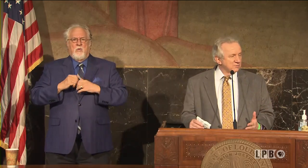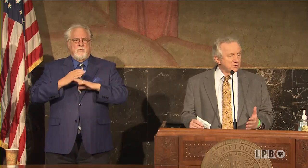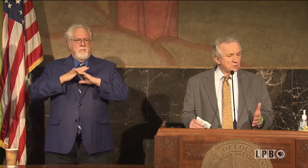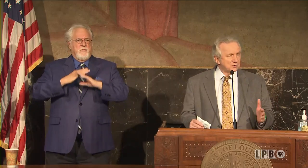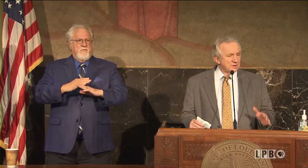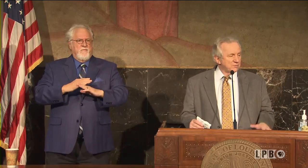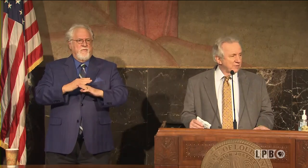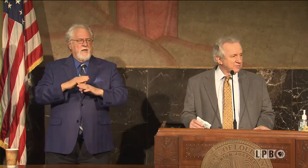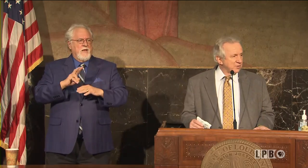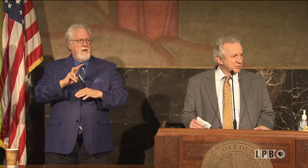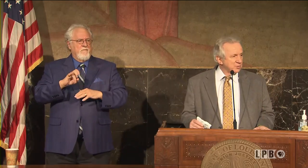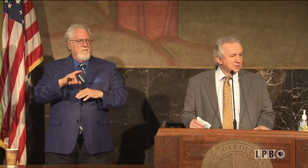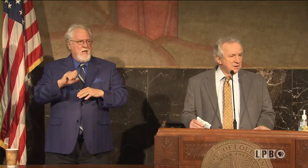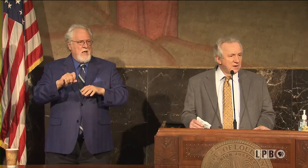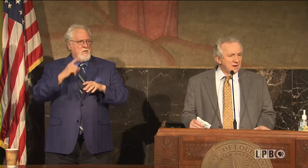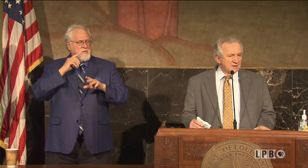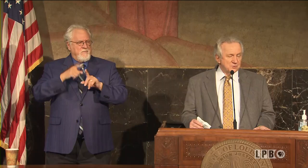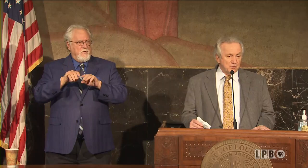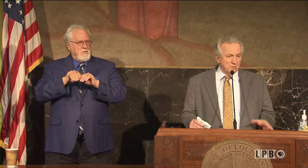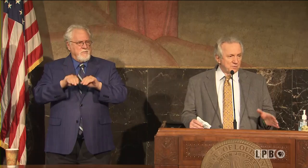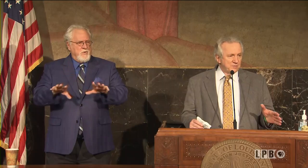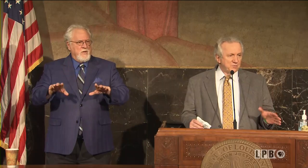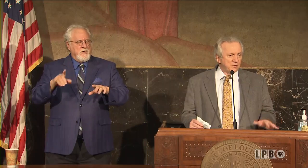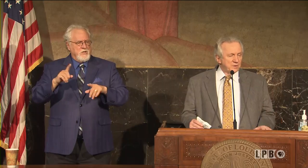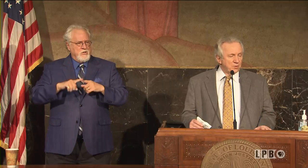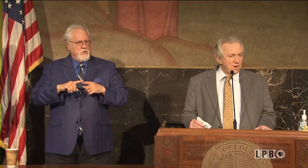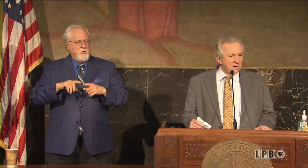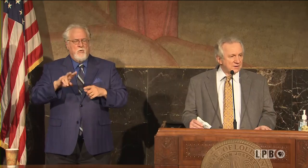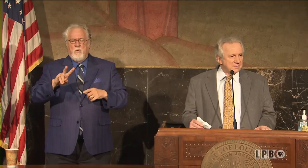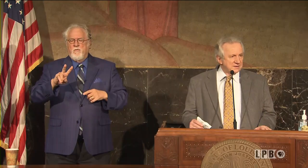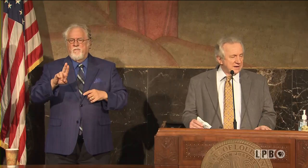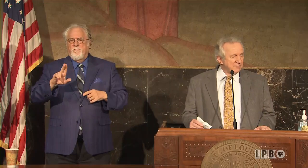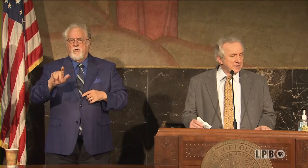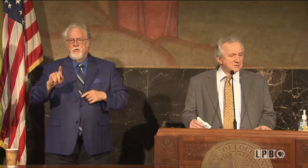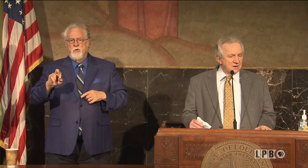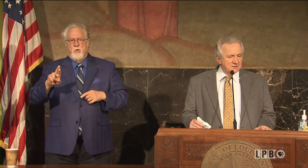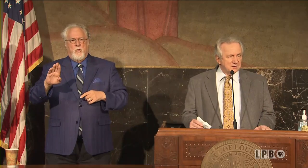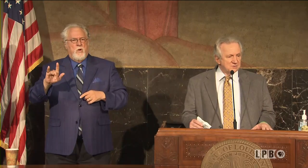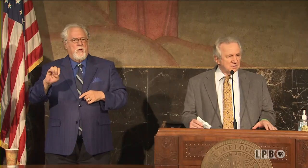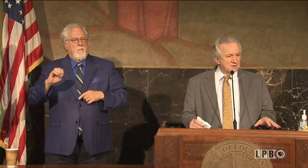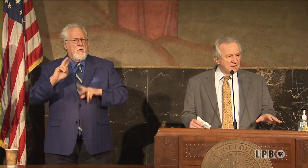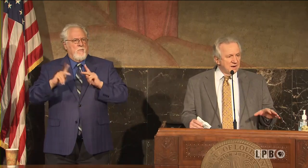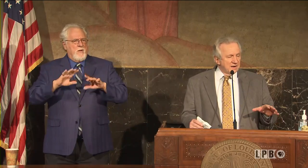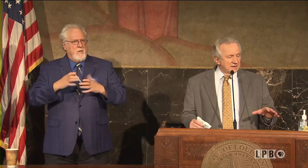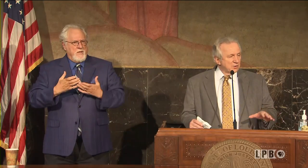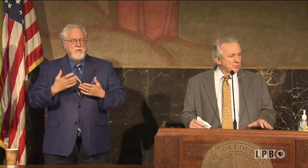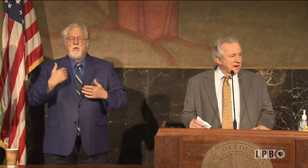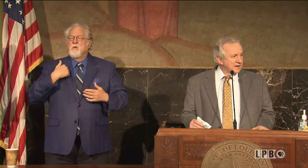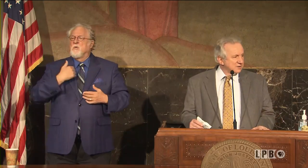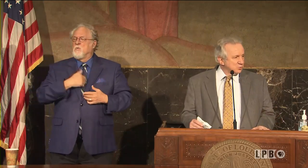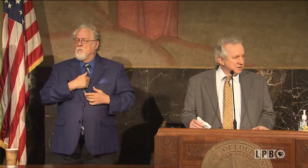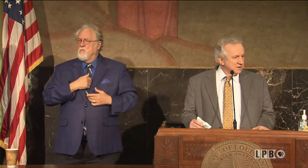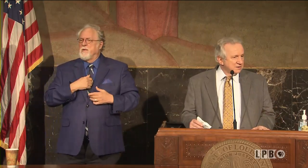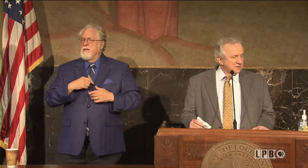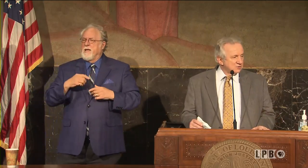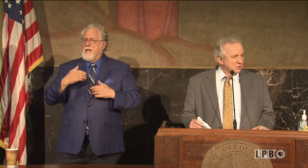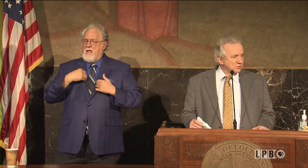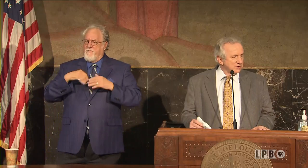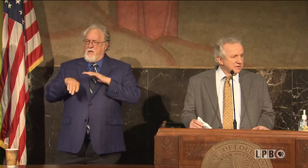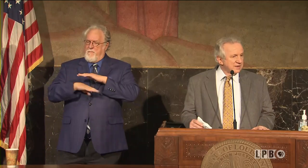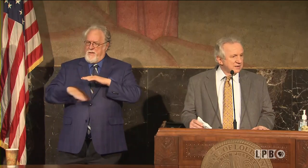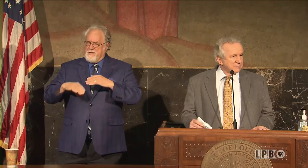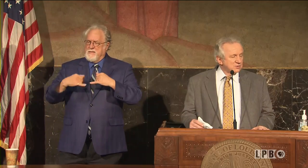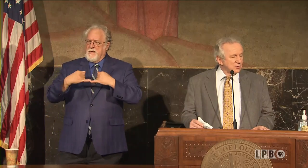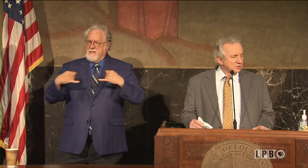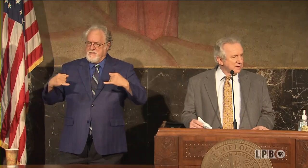spreading in folks that are very vulnerable? And so we required that they have baseline testing and then go back each week and test those